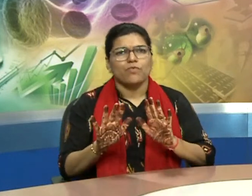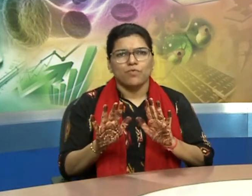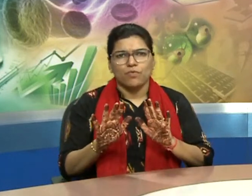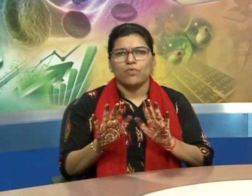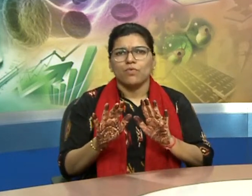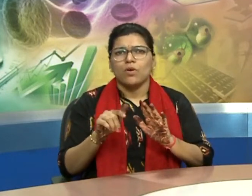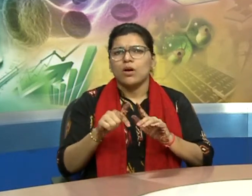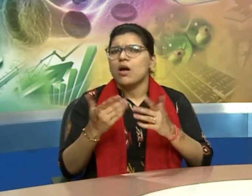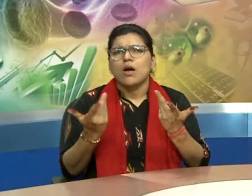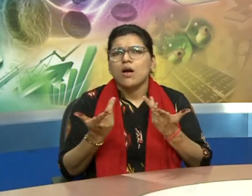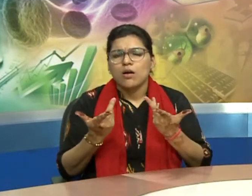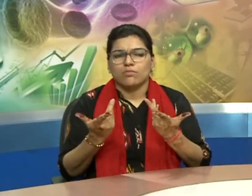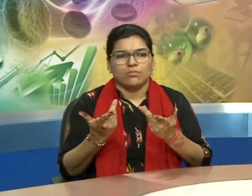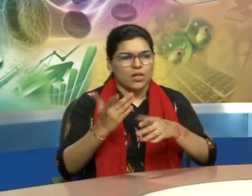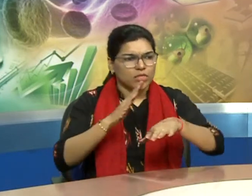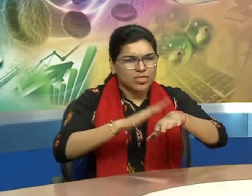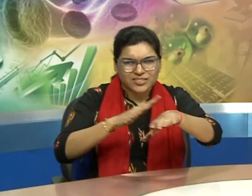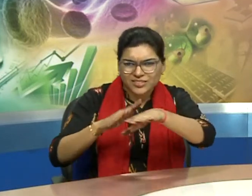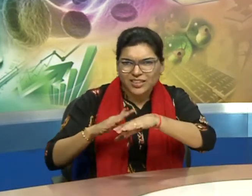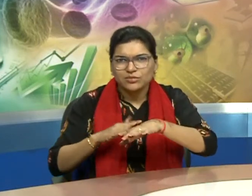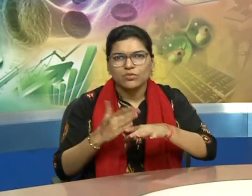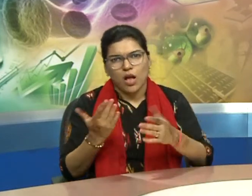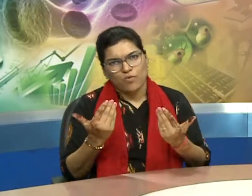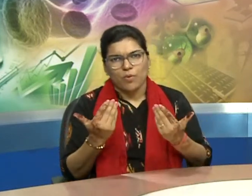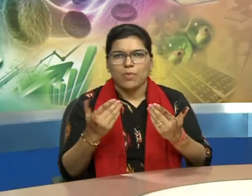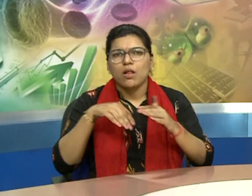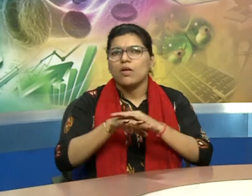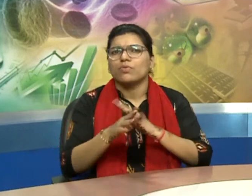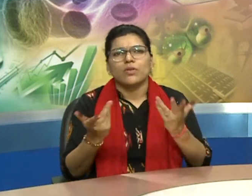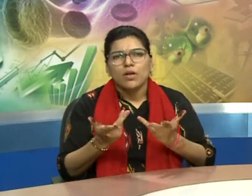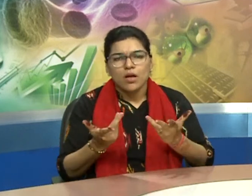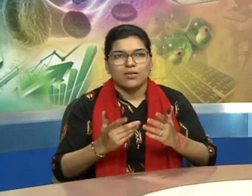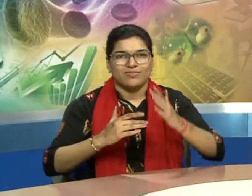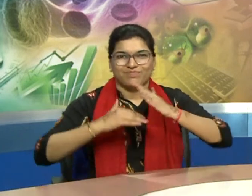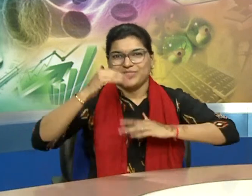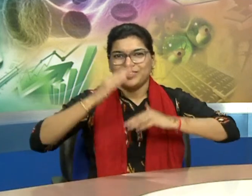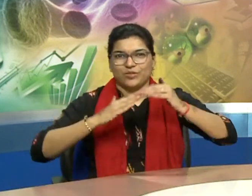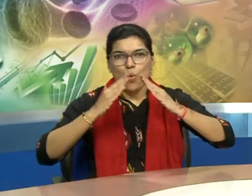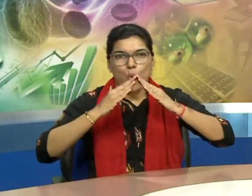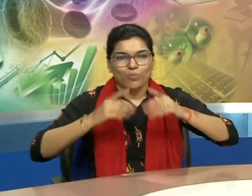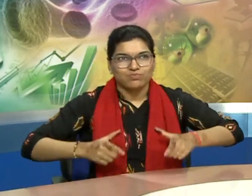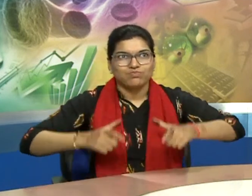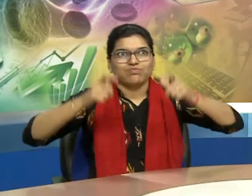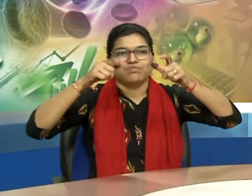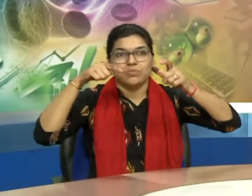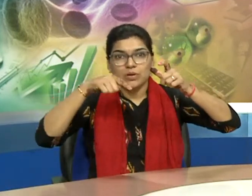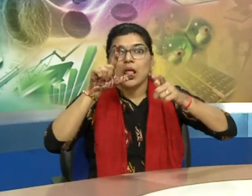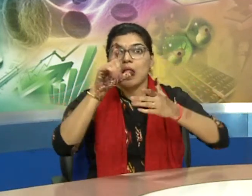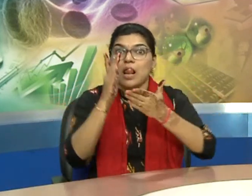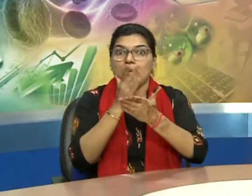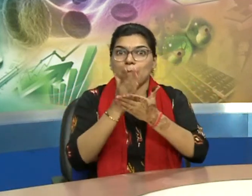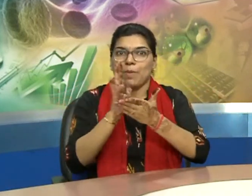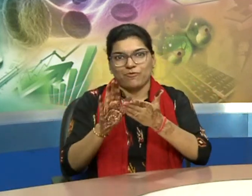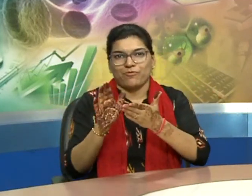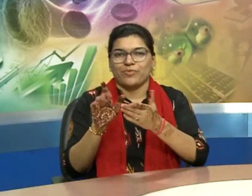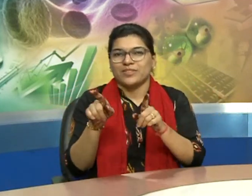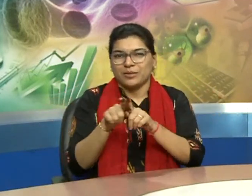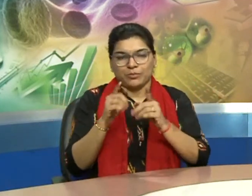explains that the function of library is to provide functional